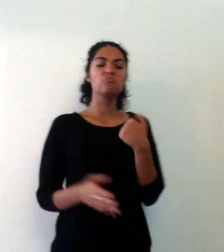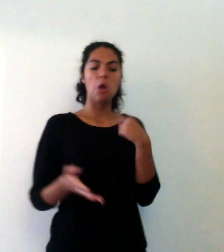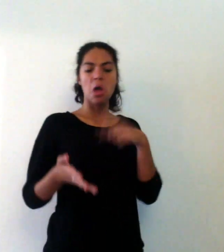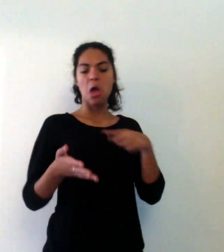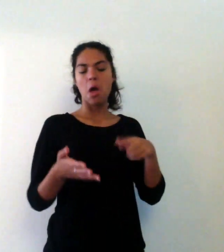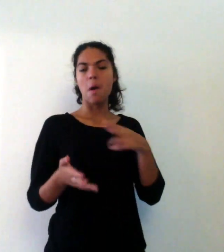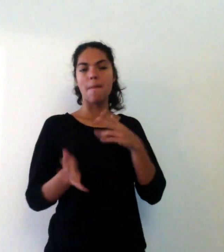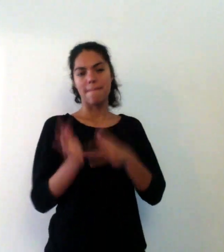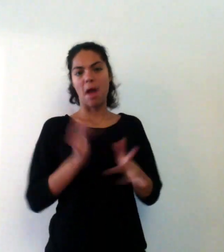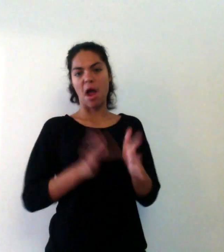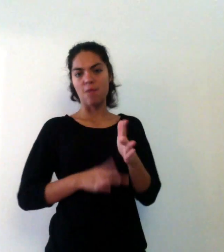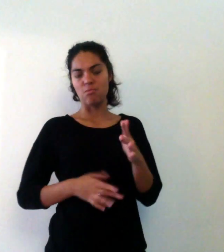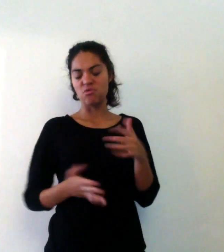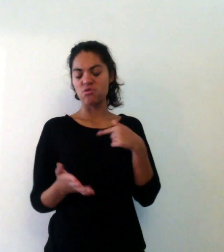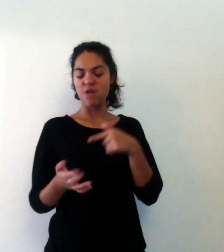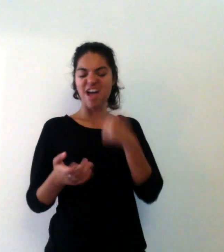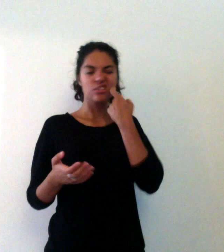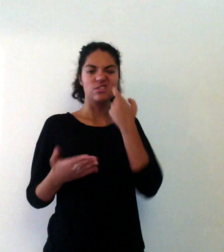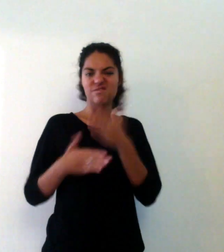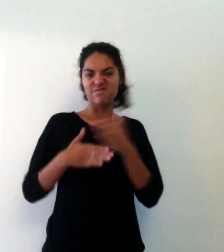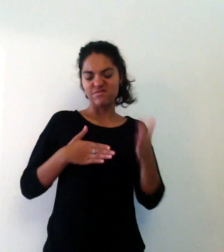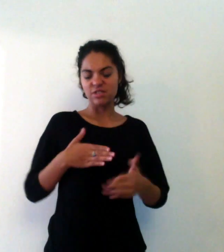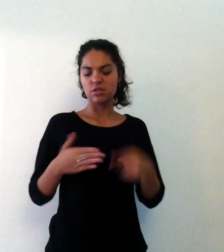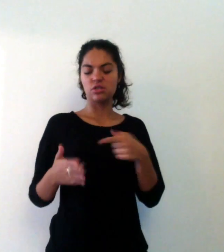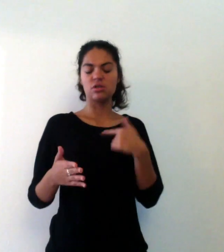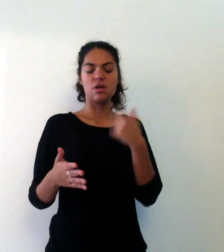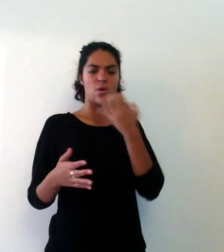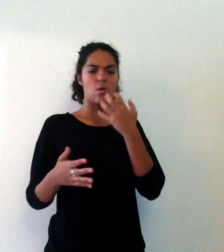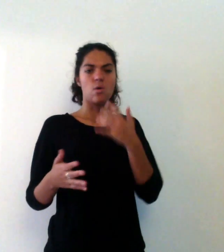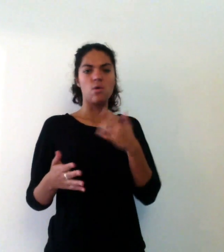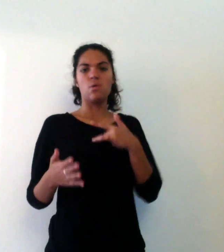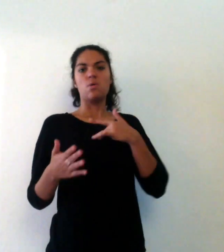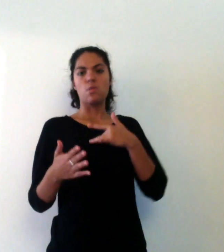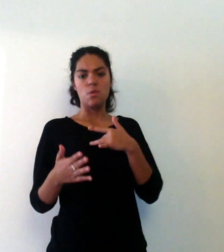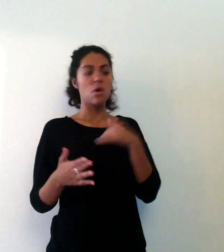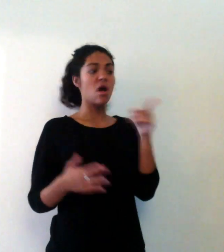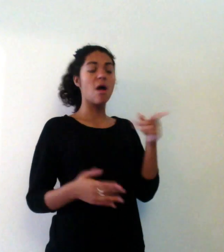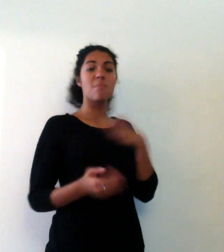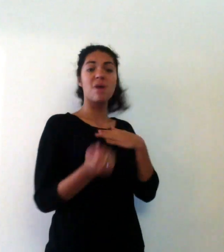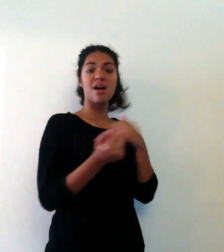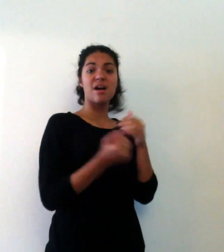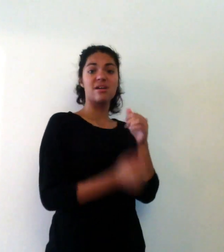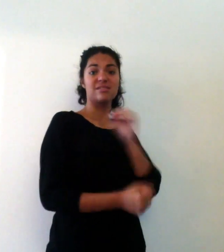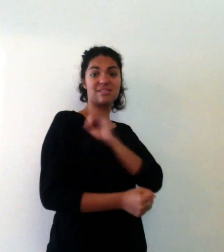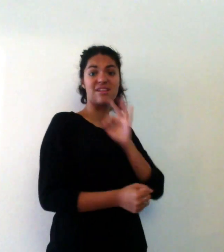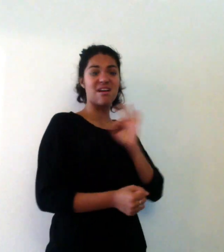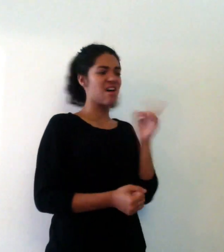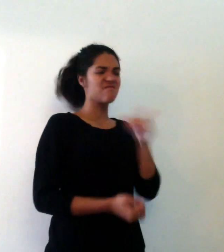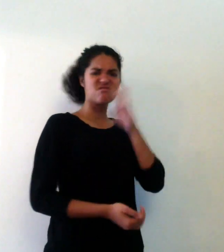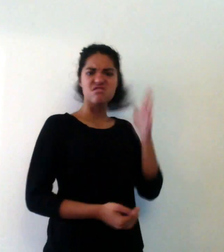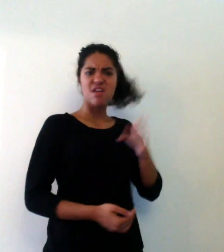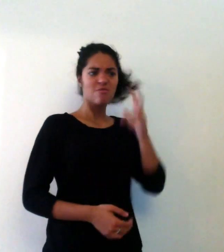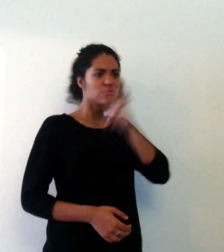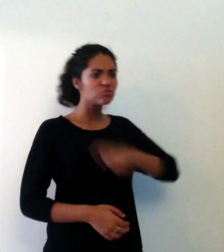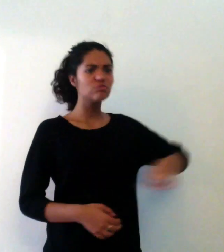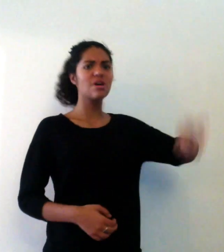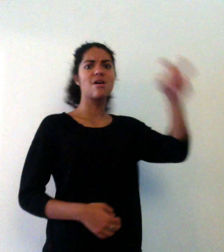them, who never get to be on the road, never get to be behind a pulpit, whose names people will never